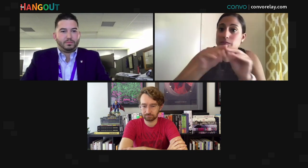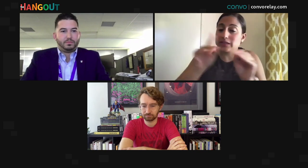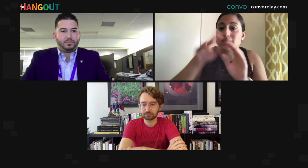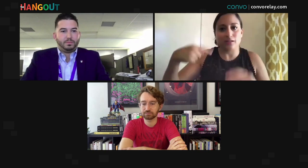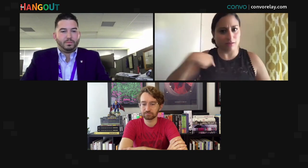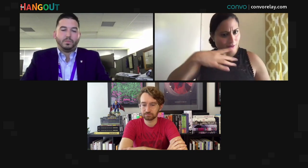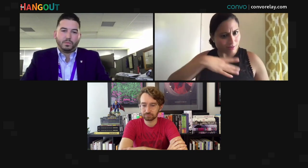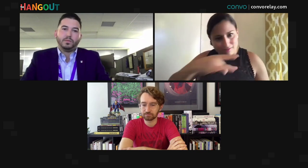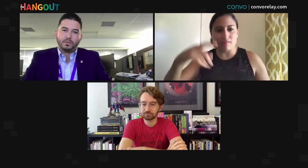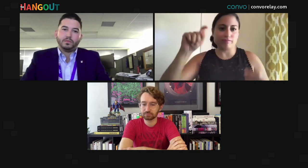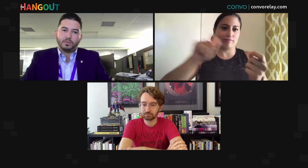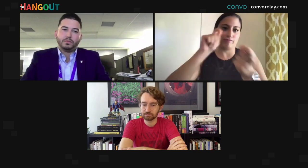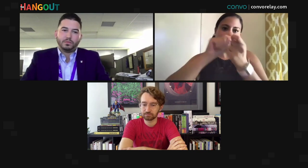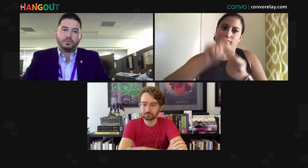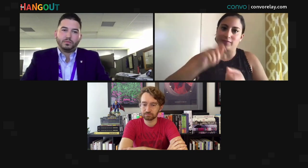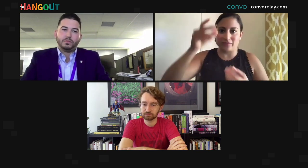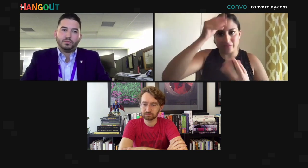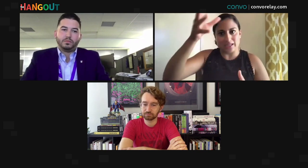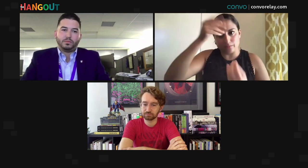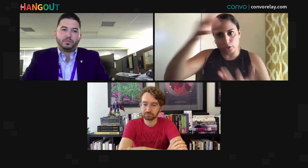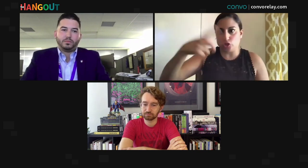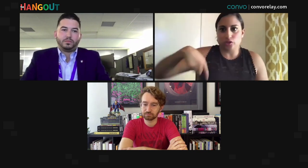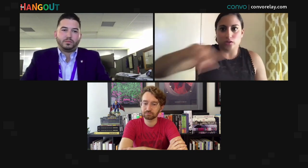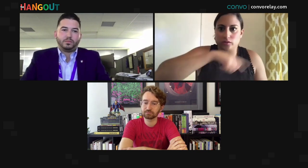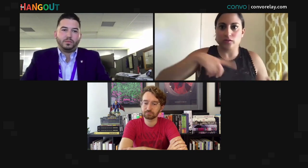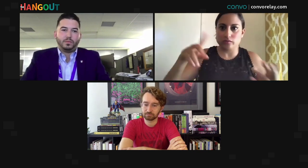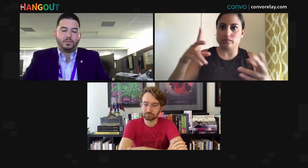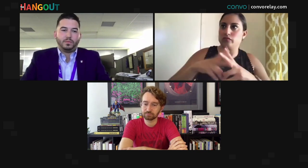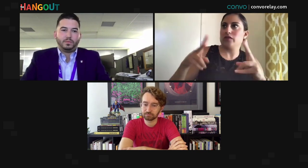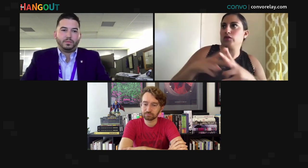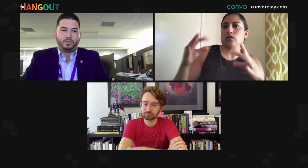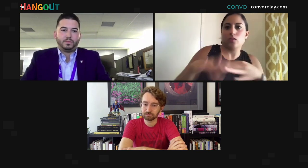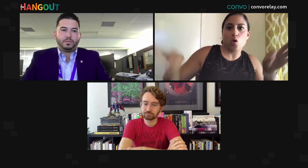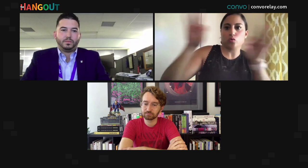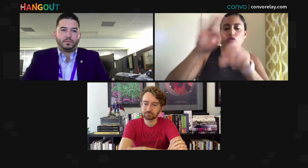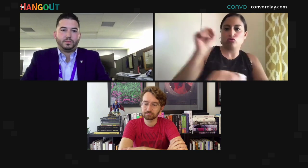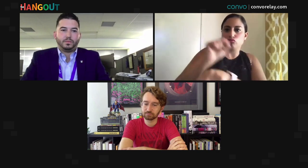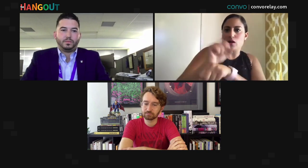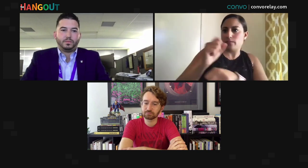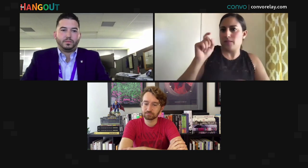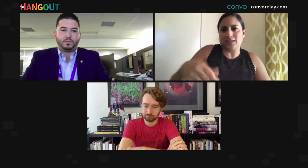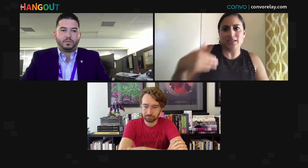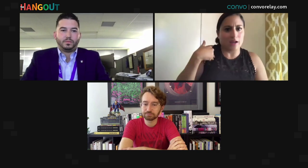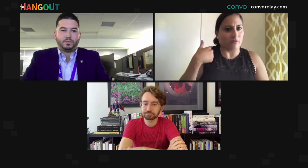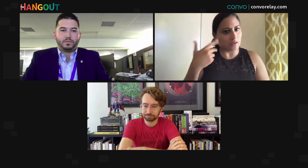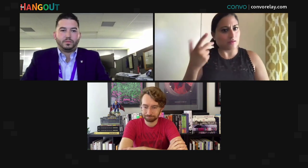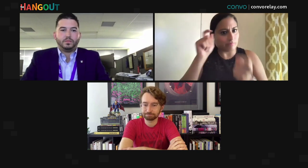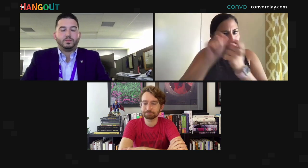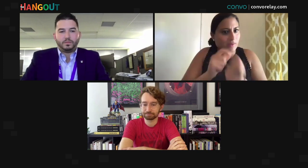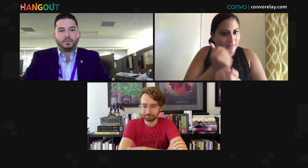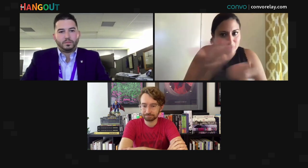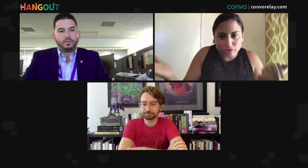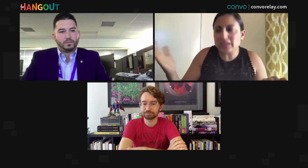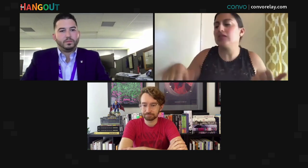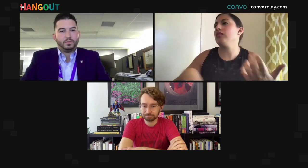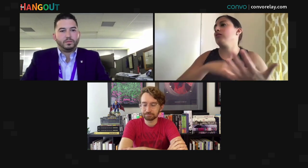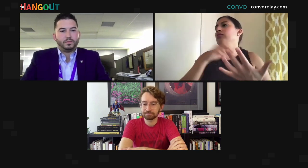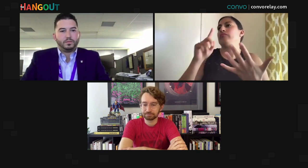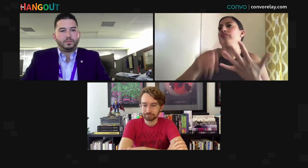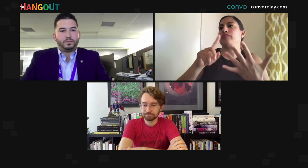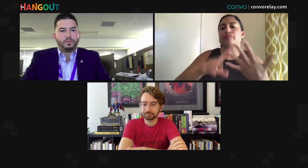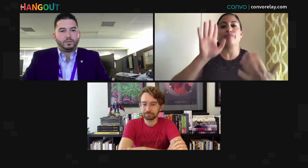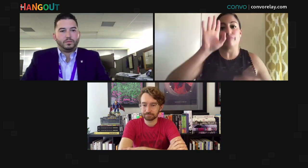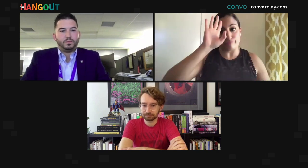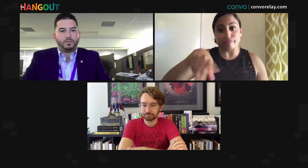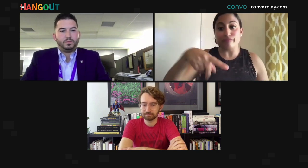finding qualified interpreters, hiring note takers for specific meetings, because I need to know these details for my